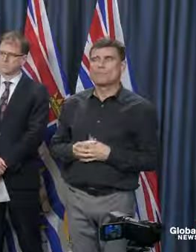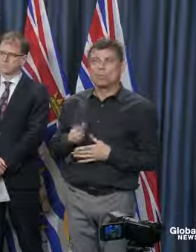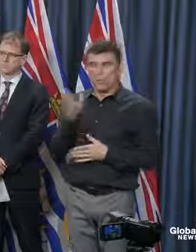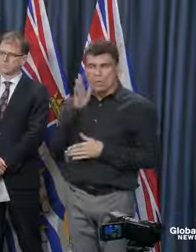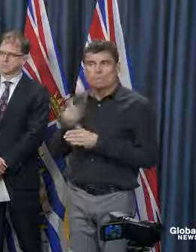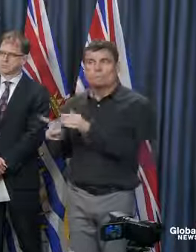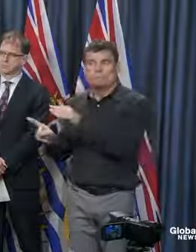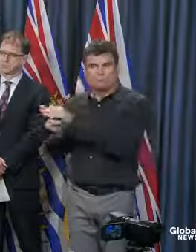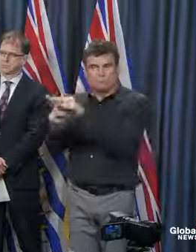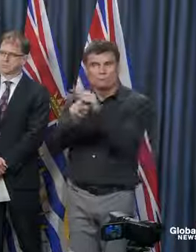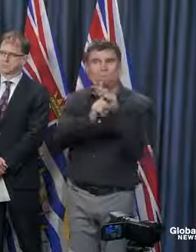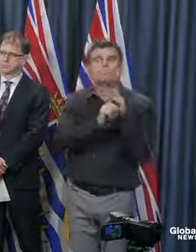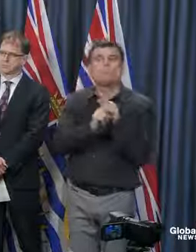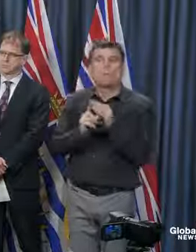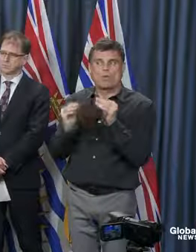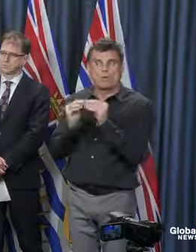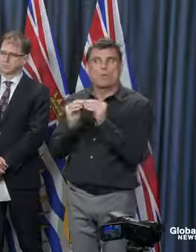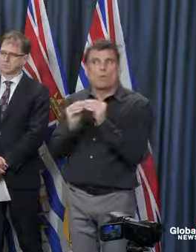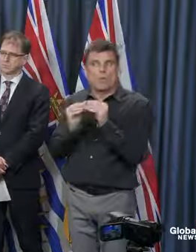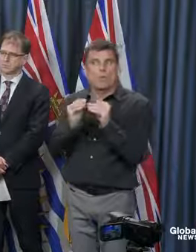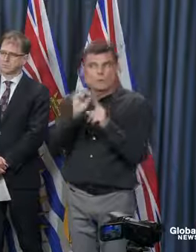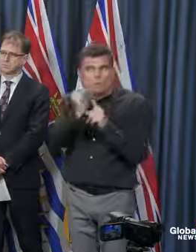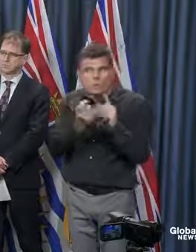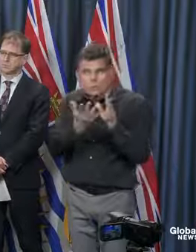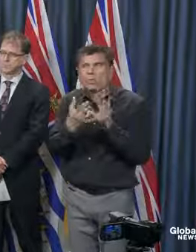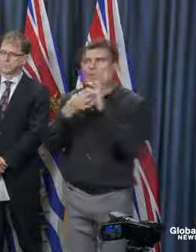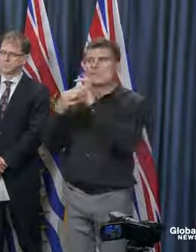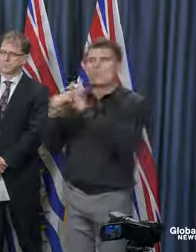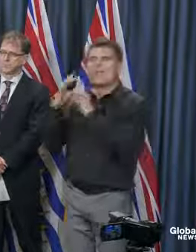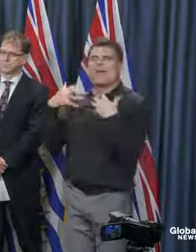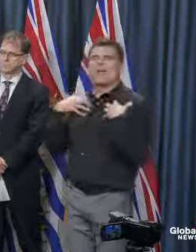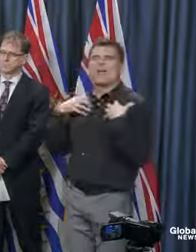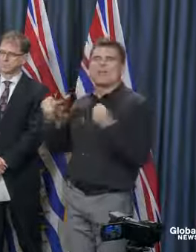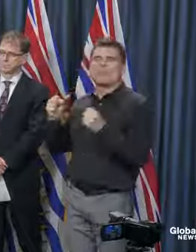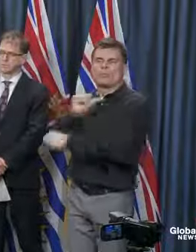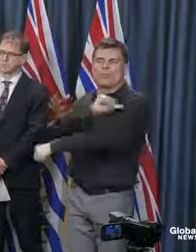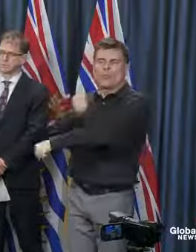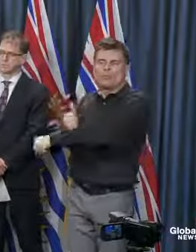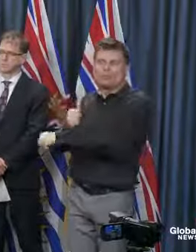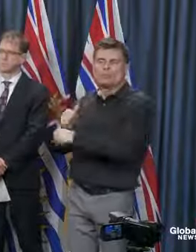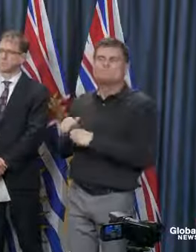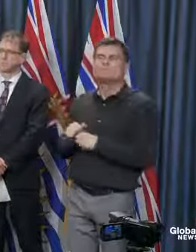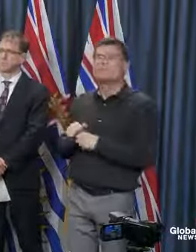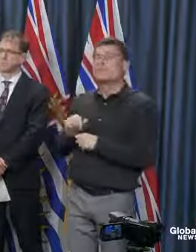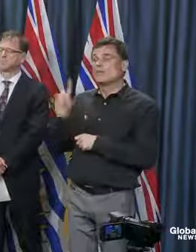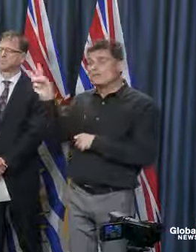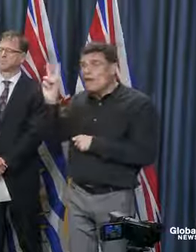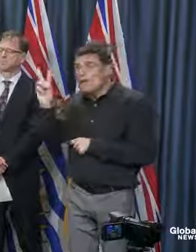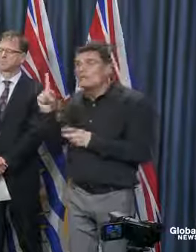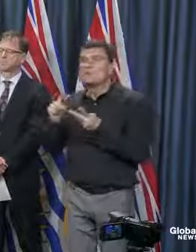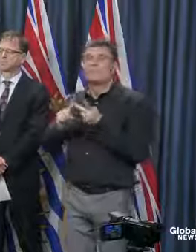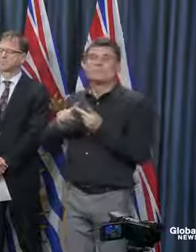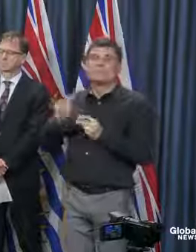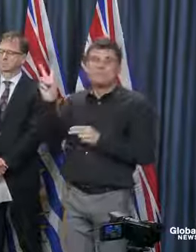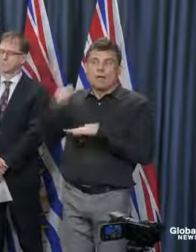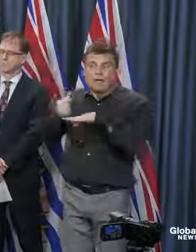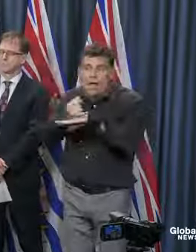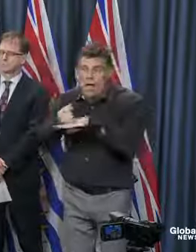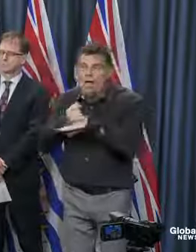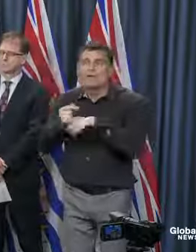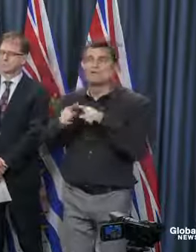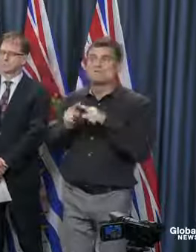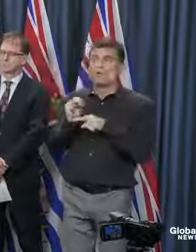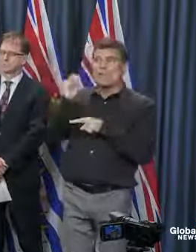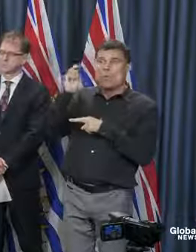Fraser Health, as well as new cases here on Vancouver Island and in Interior Health in the 30 cases that we've reported